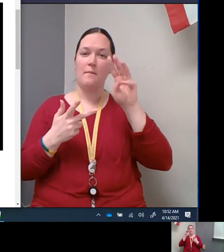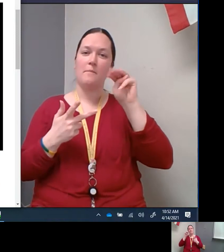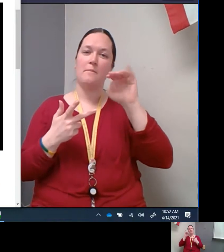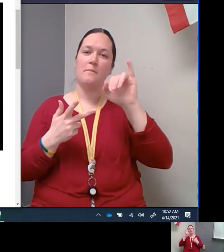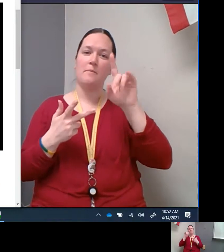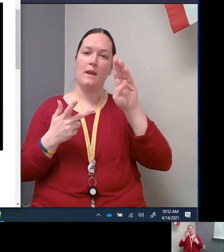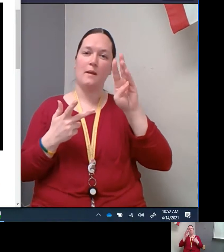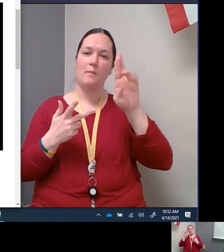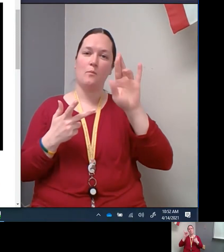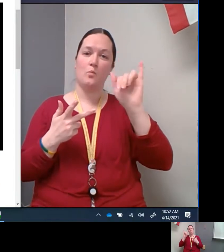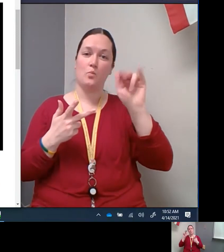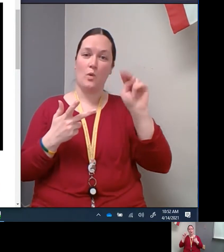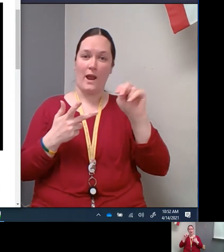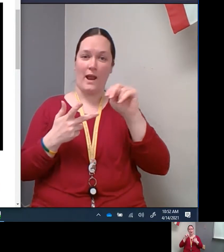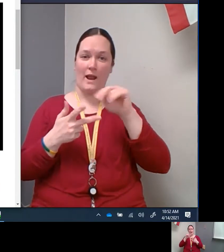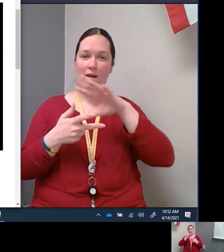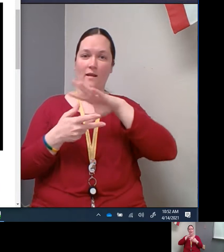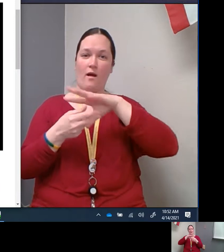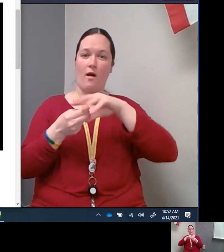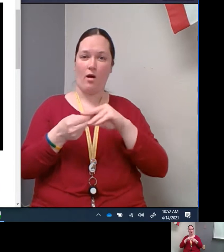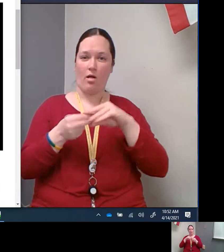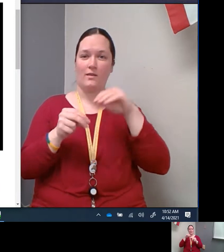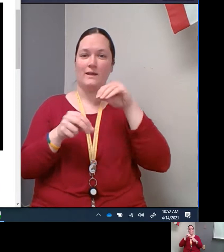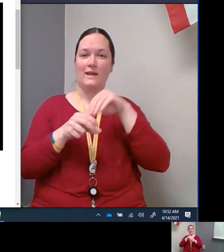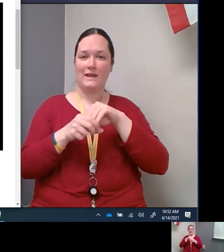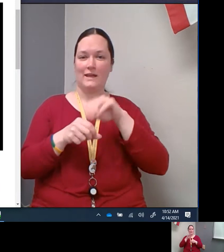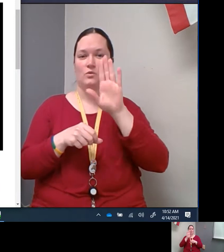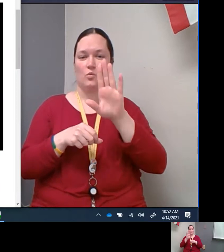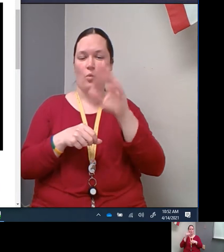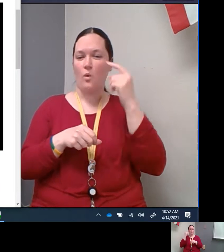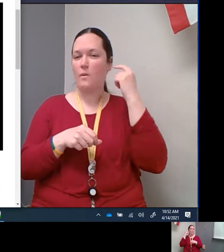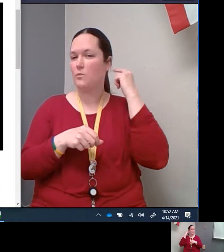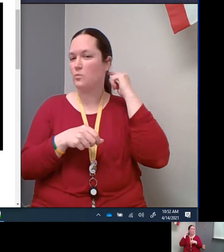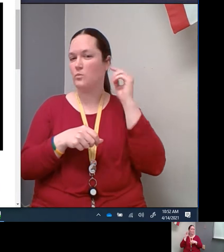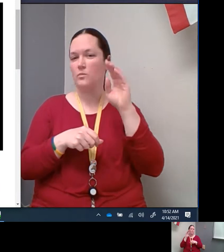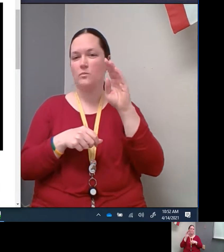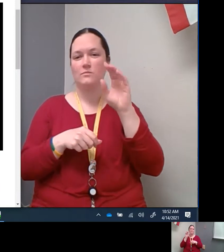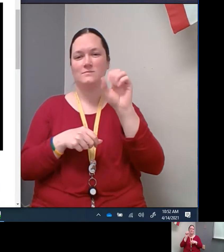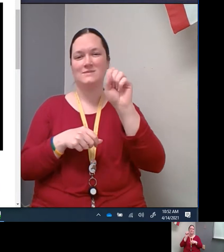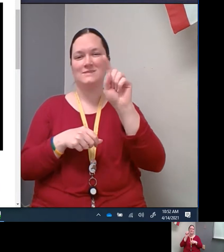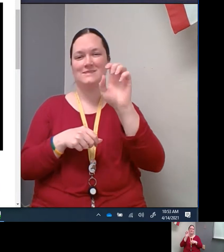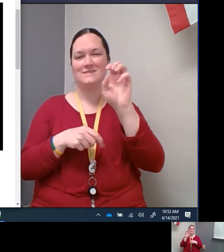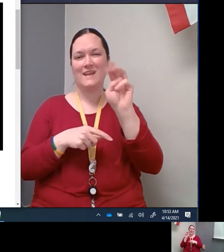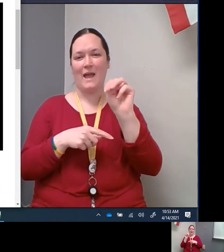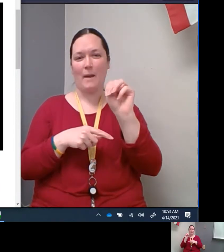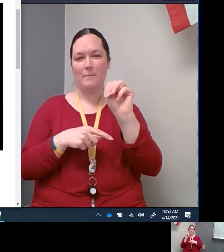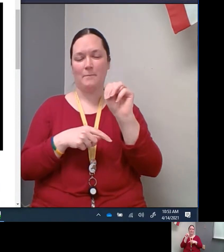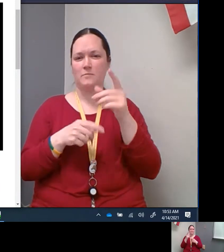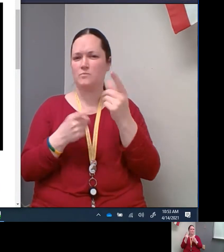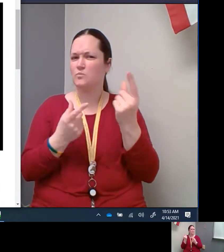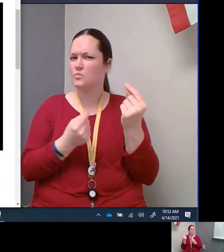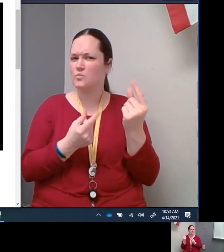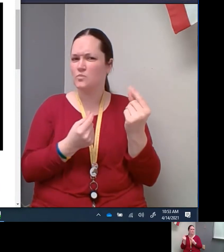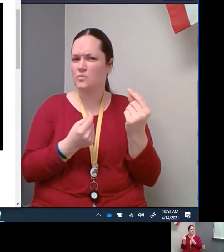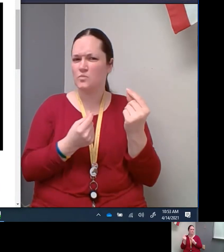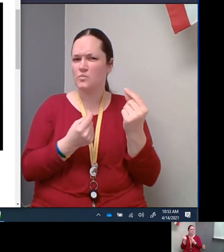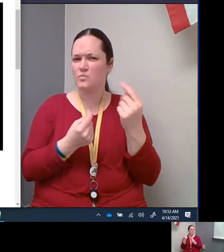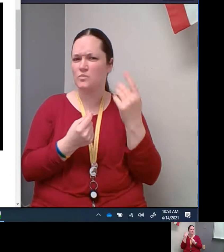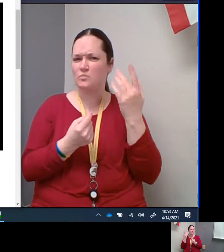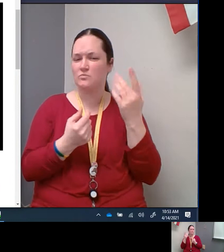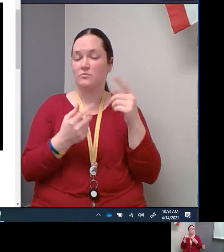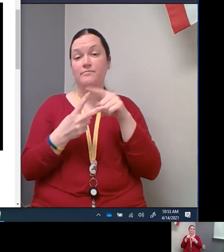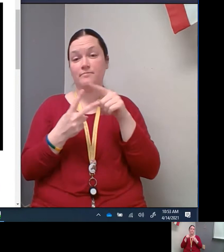medulla oblongata, pons, and midbrain, make up what we call the brain stem. So that's the structure. What's the function? Well, it really does two things.